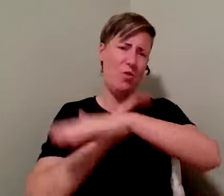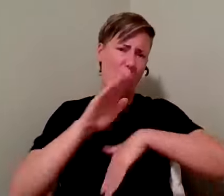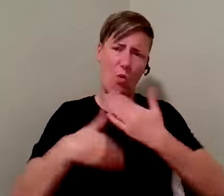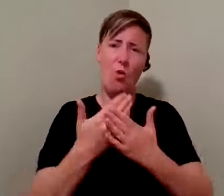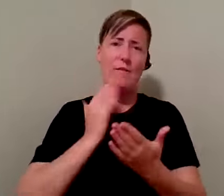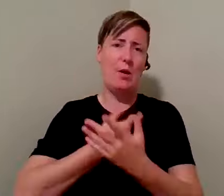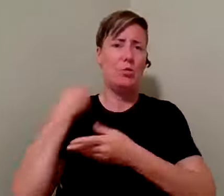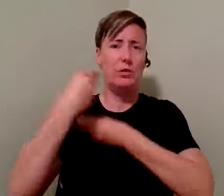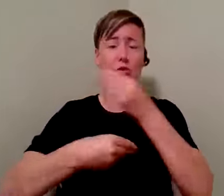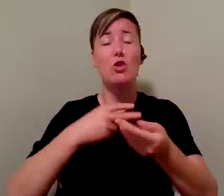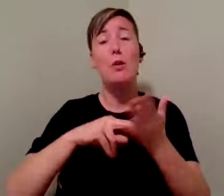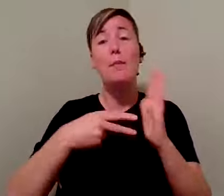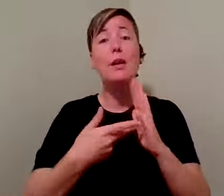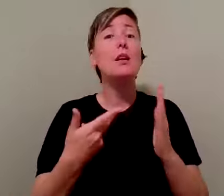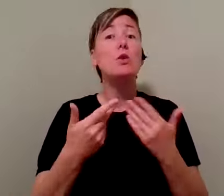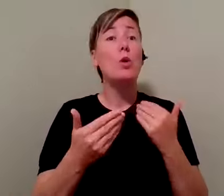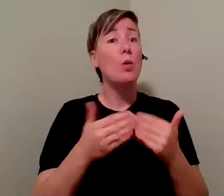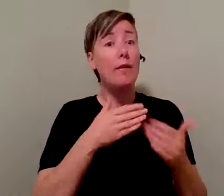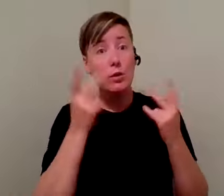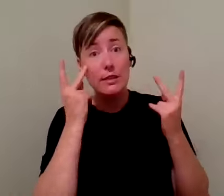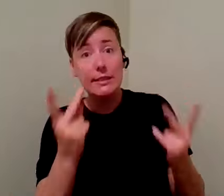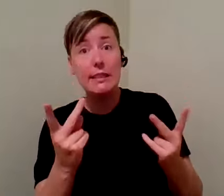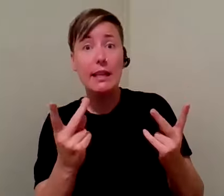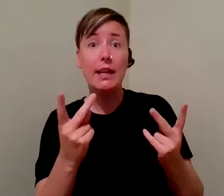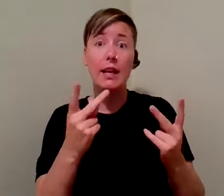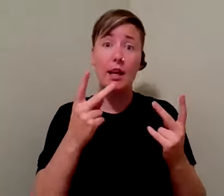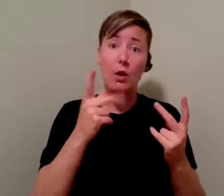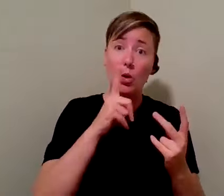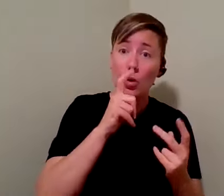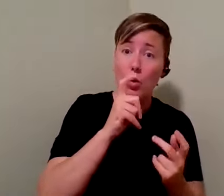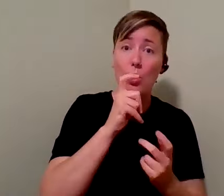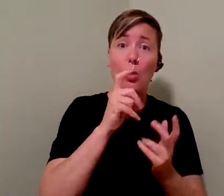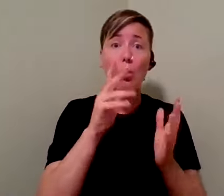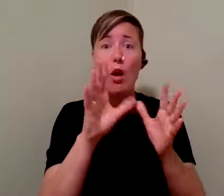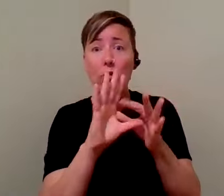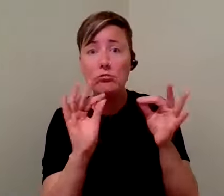and treat in confidence who you saw here and what you hear here.